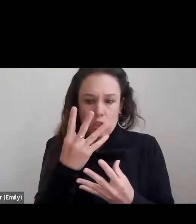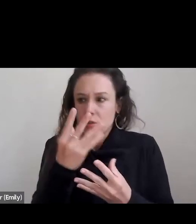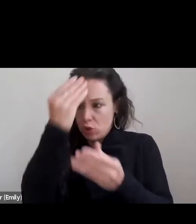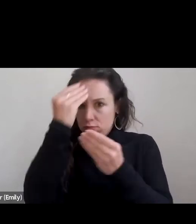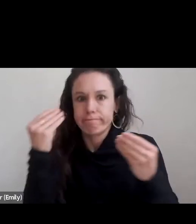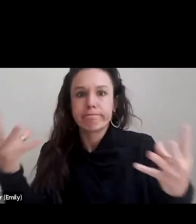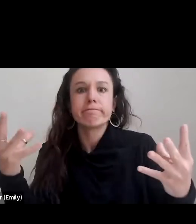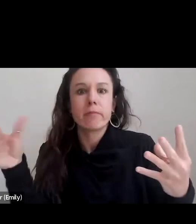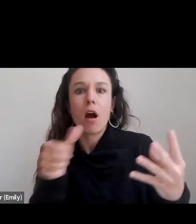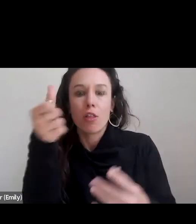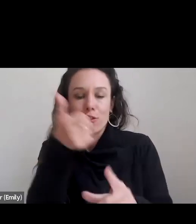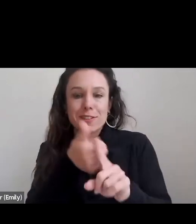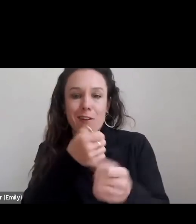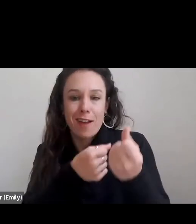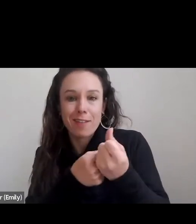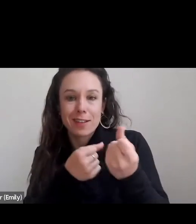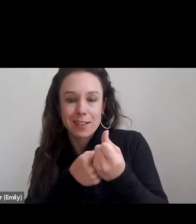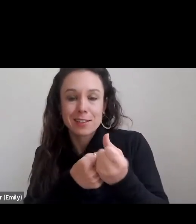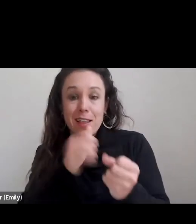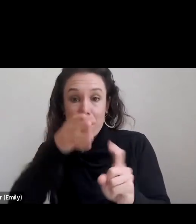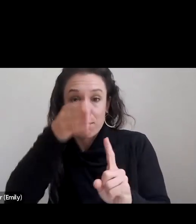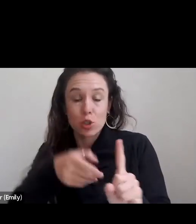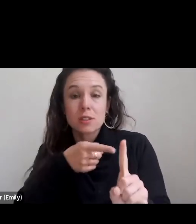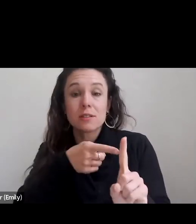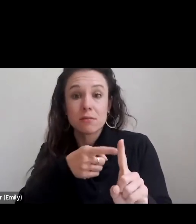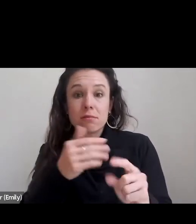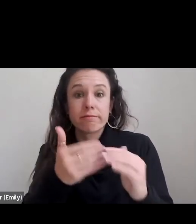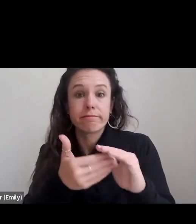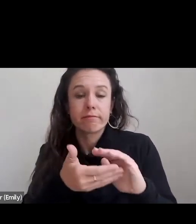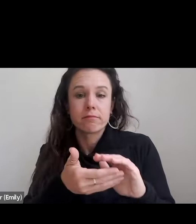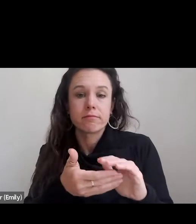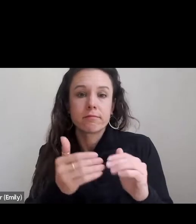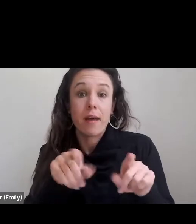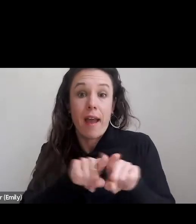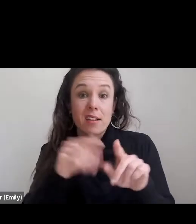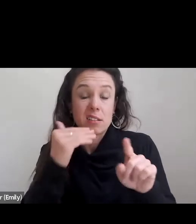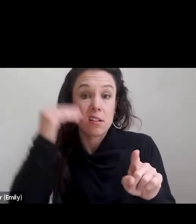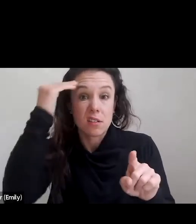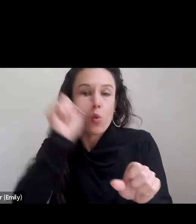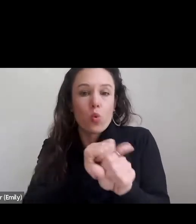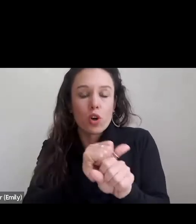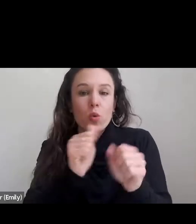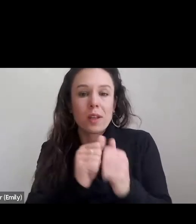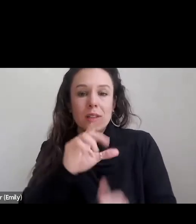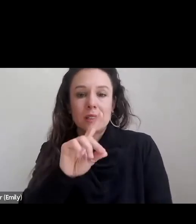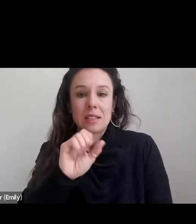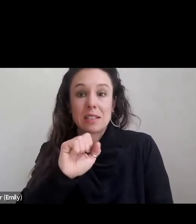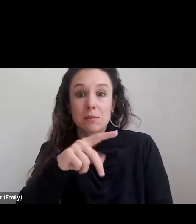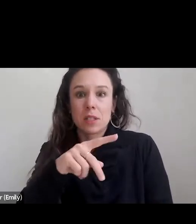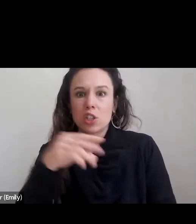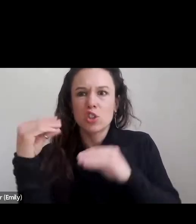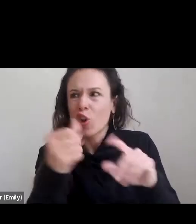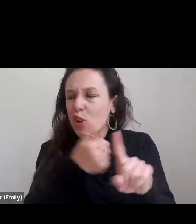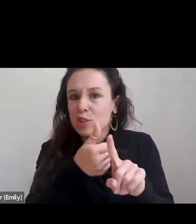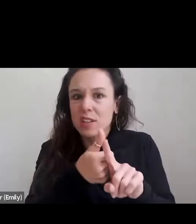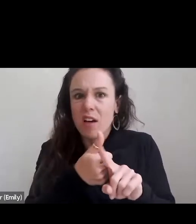that as an adult, she worked with her DSPs and taught herself to read as an adult. So something that had never happened in